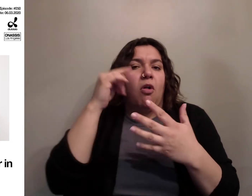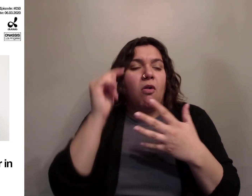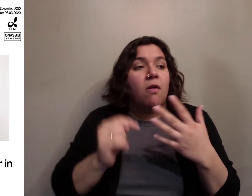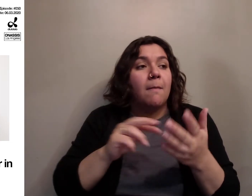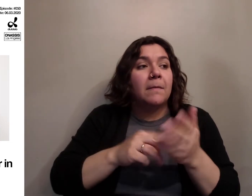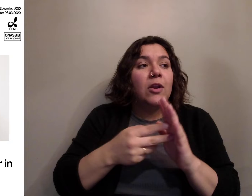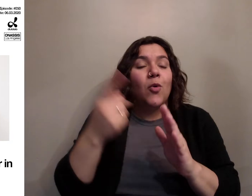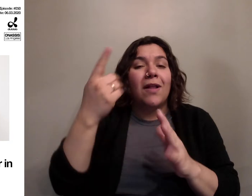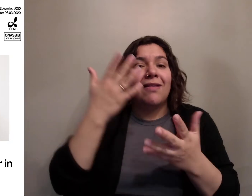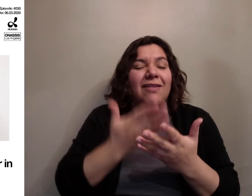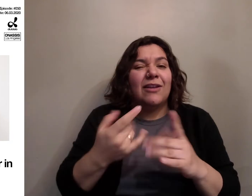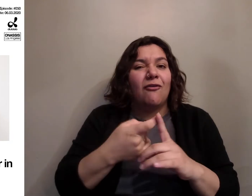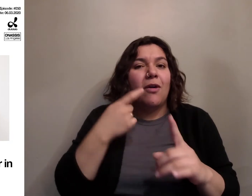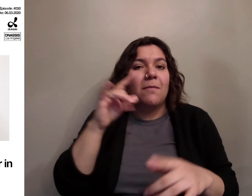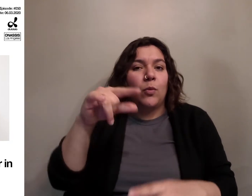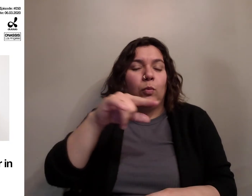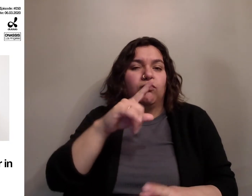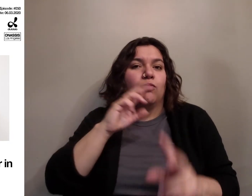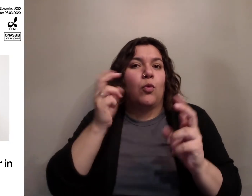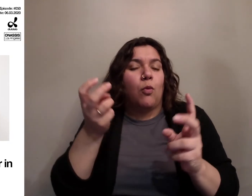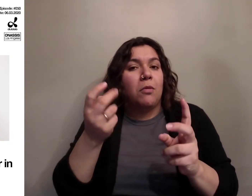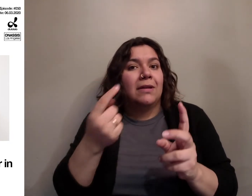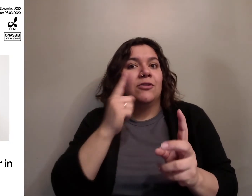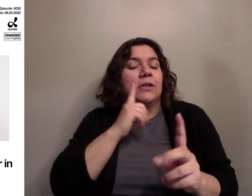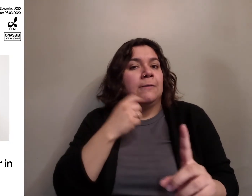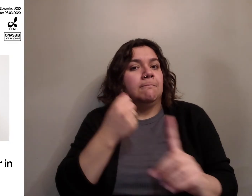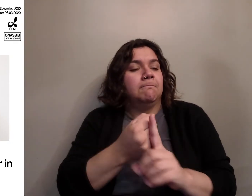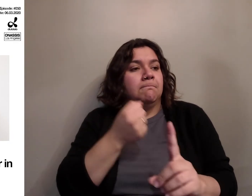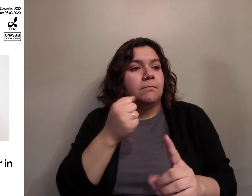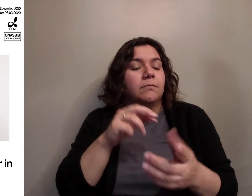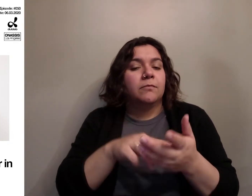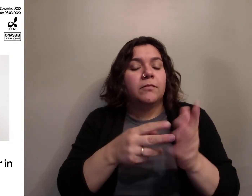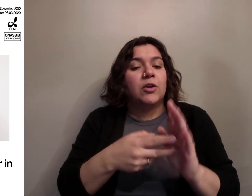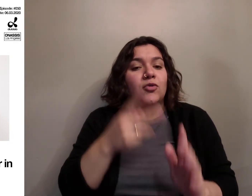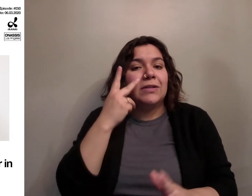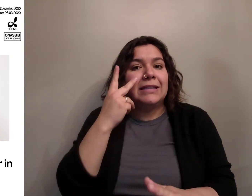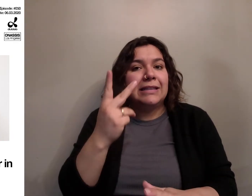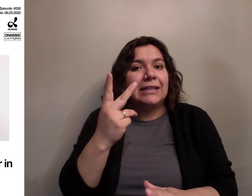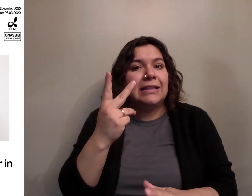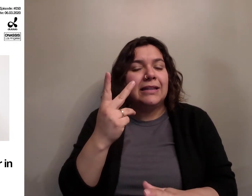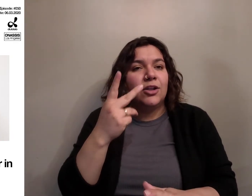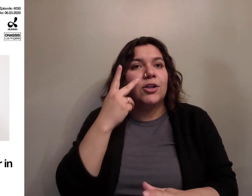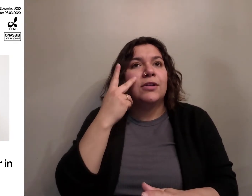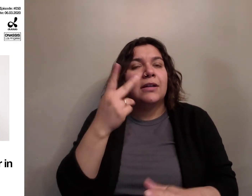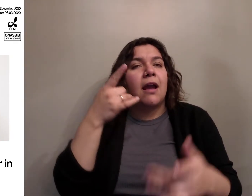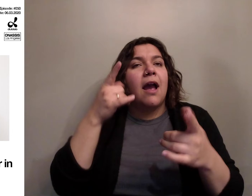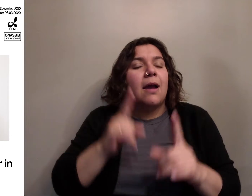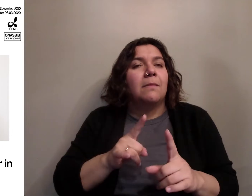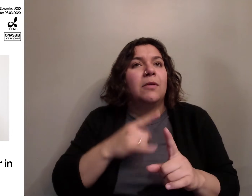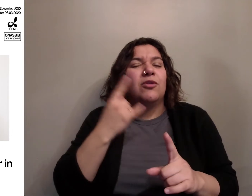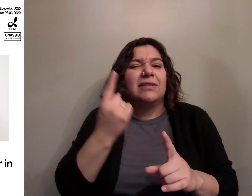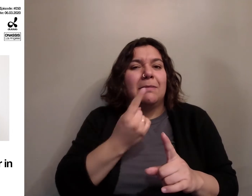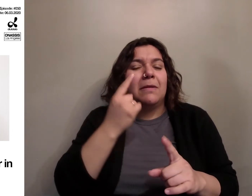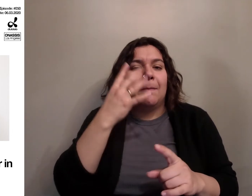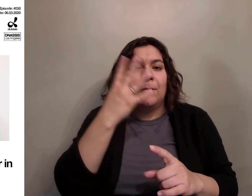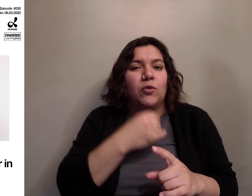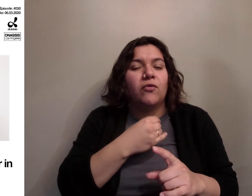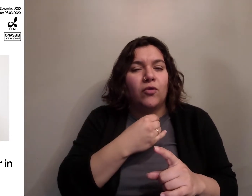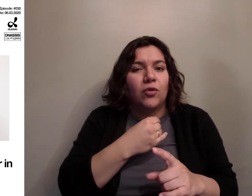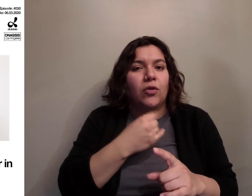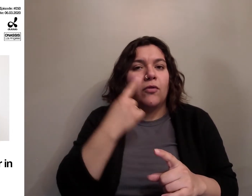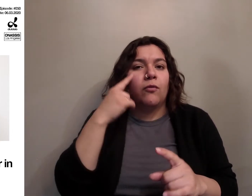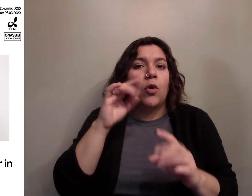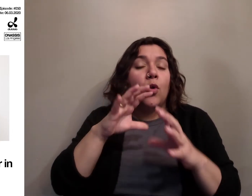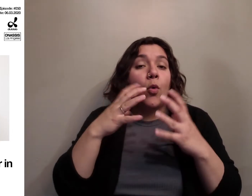our resilience, perseverance, all those things. But one of the things about that quote that really strikes me is that you see